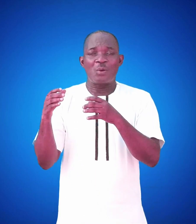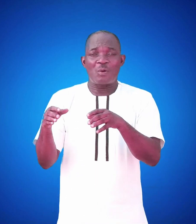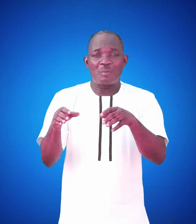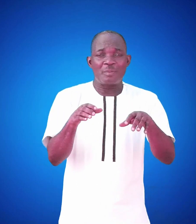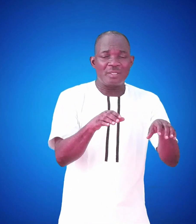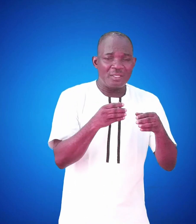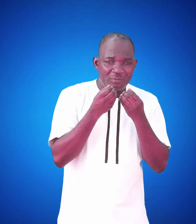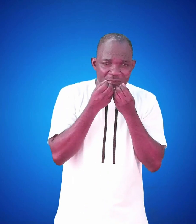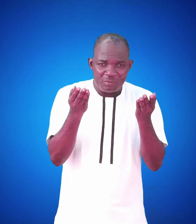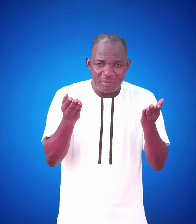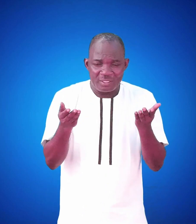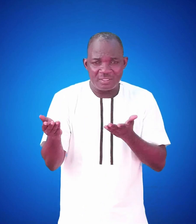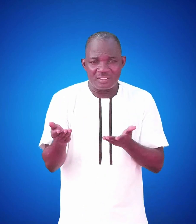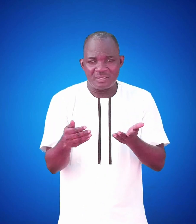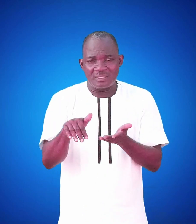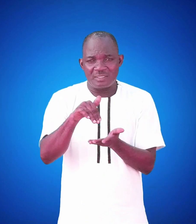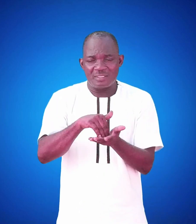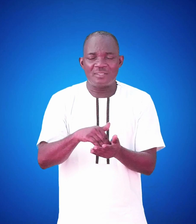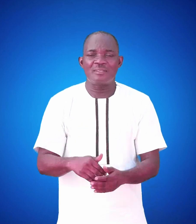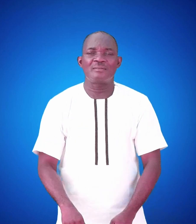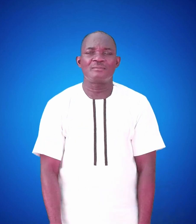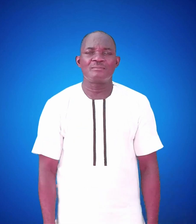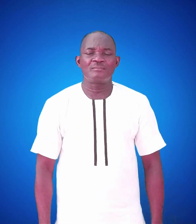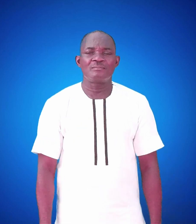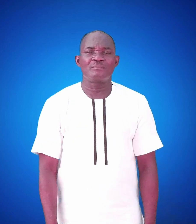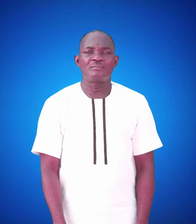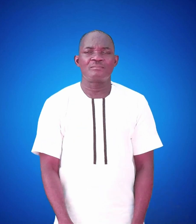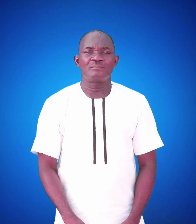Community Information Centers,